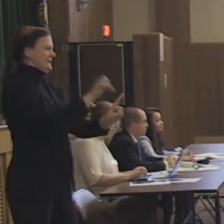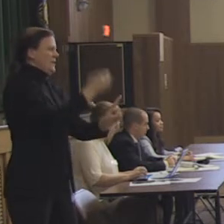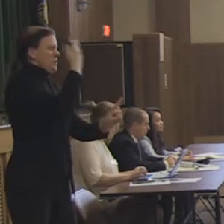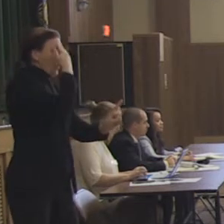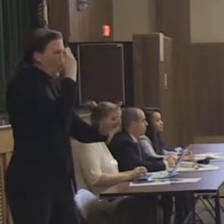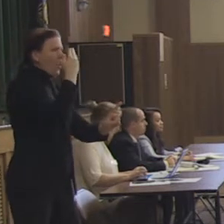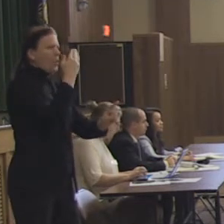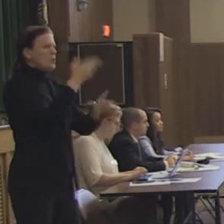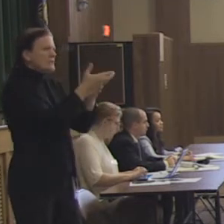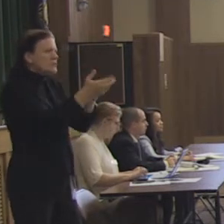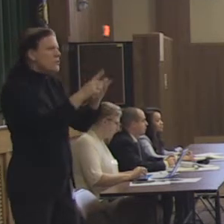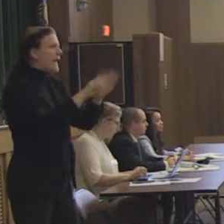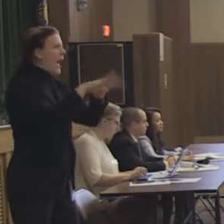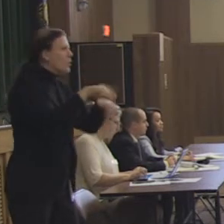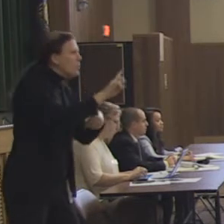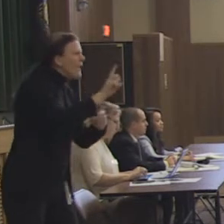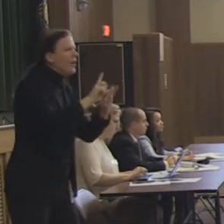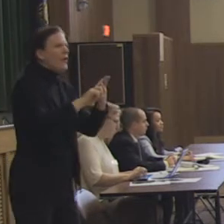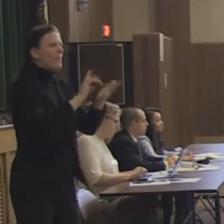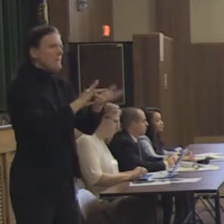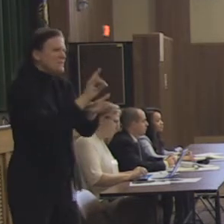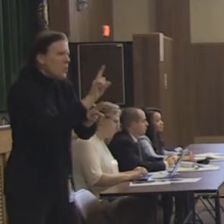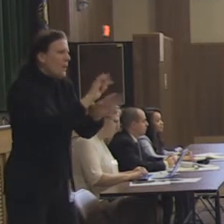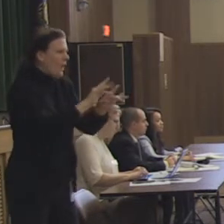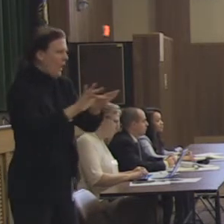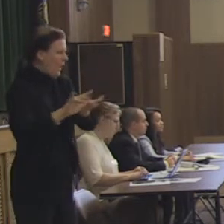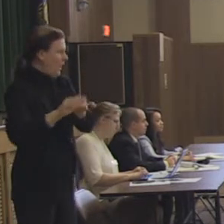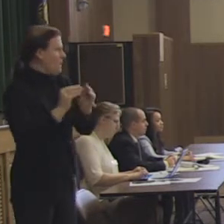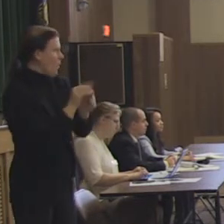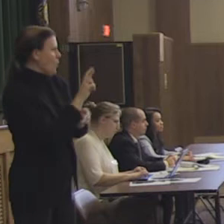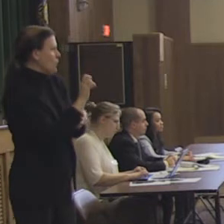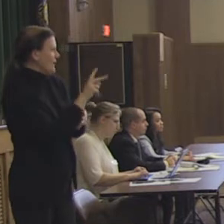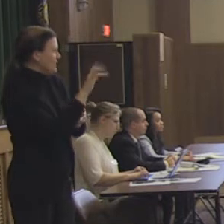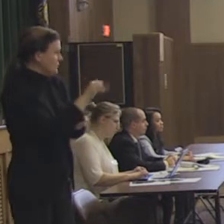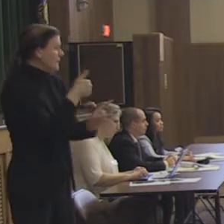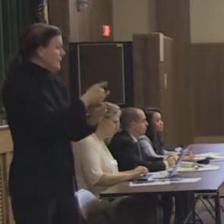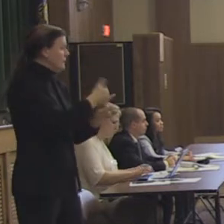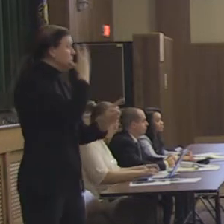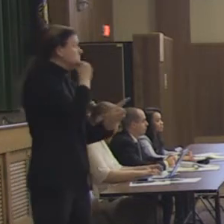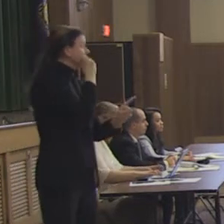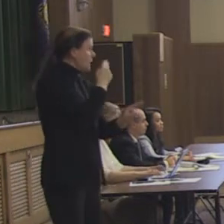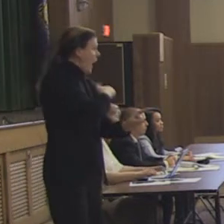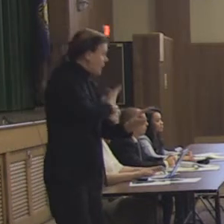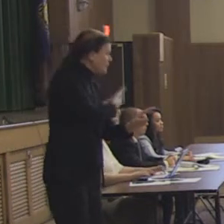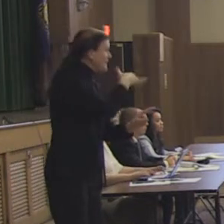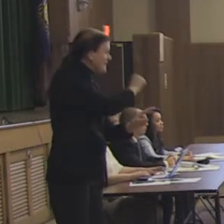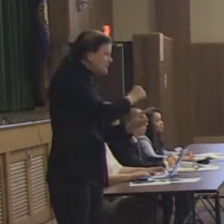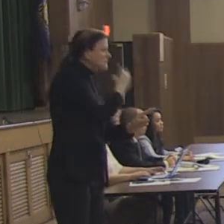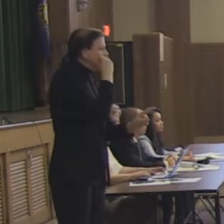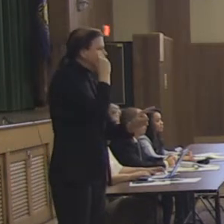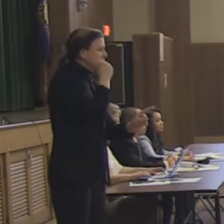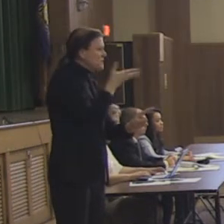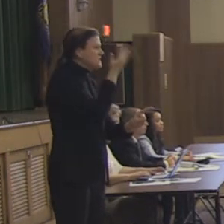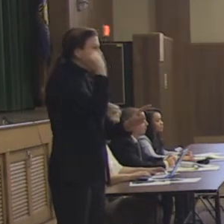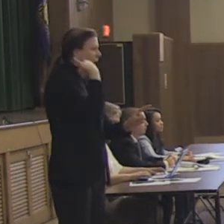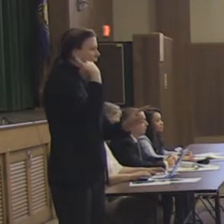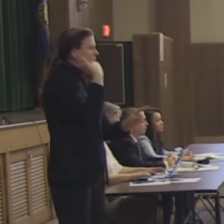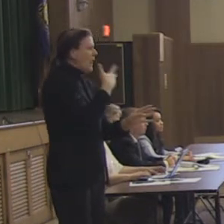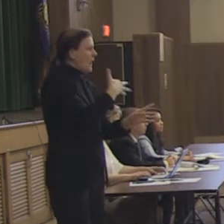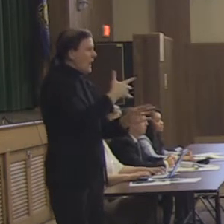some weight behind it. These are individuals who not only have the peer experience, but in particular have experience in the